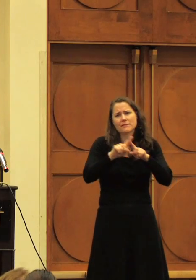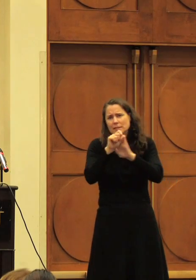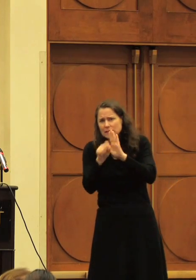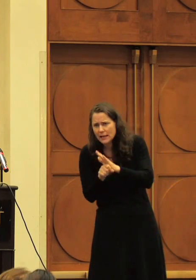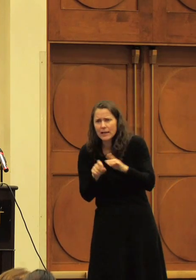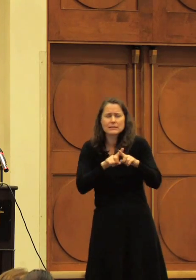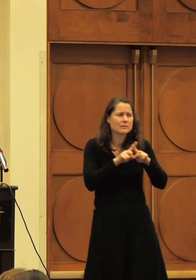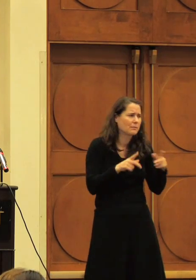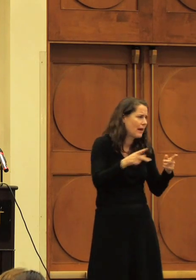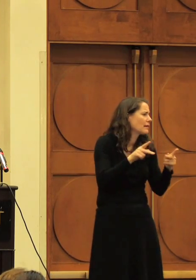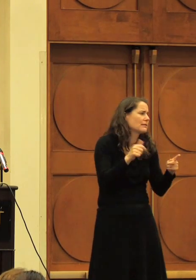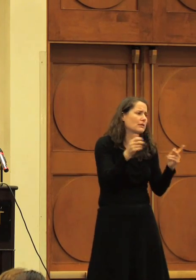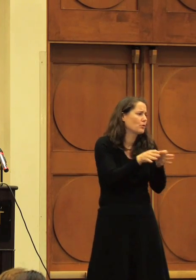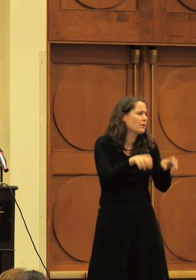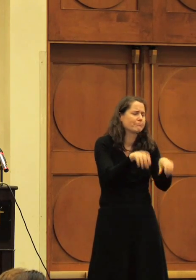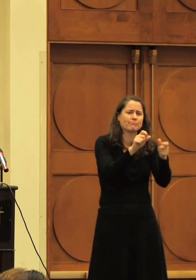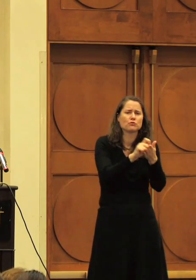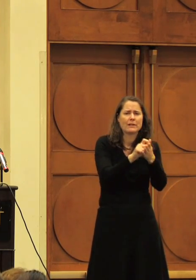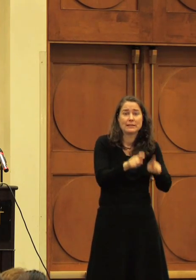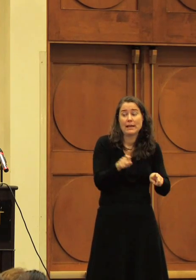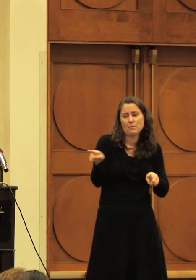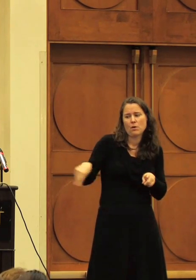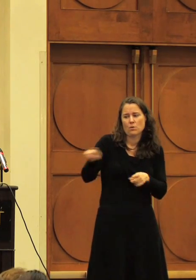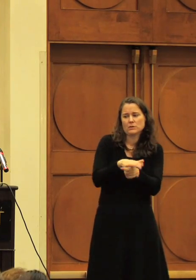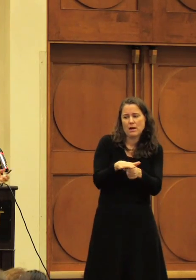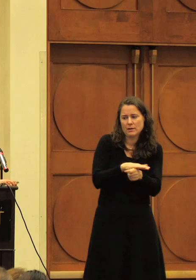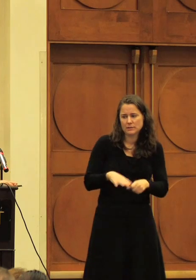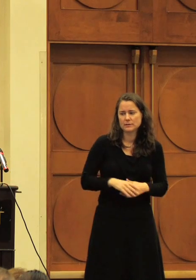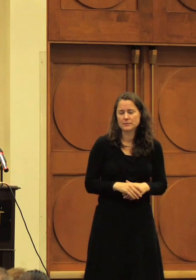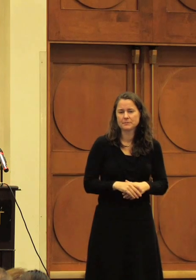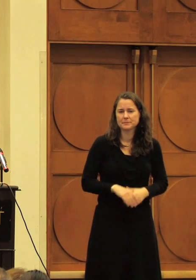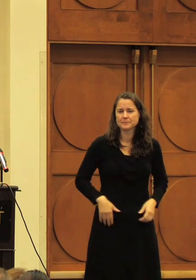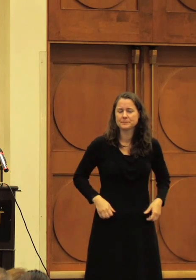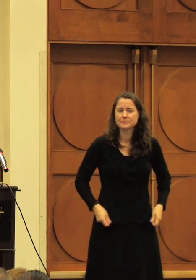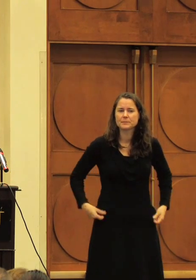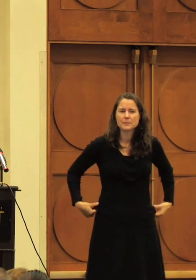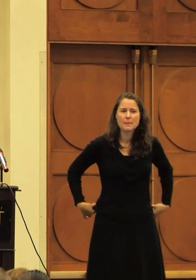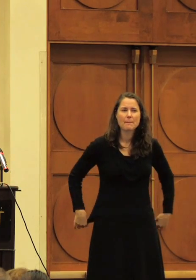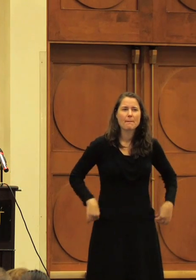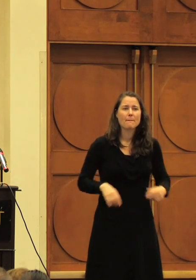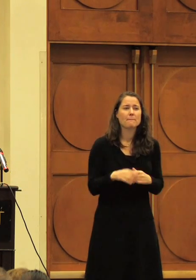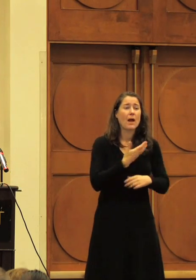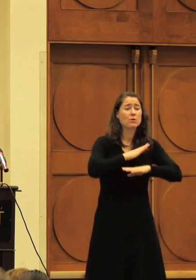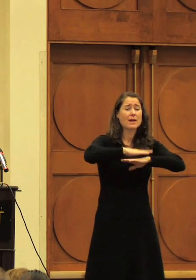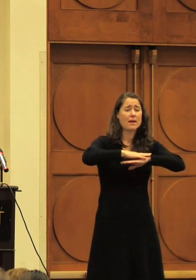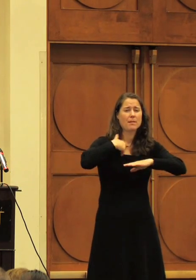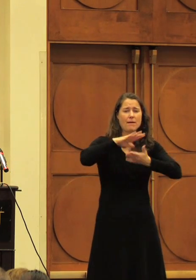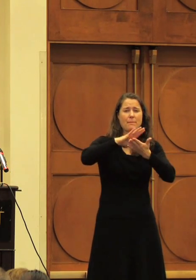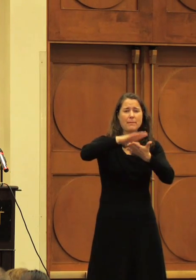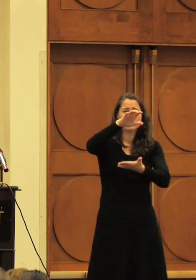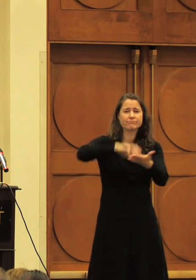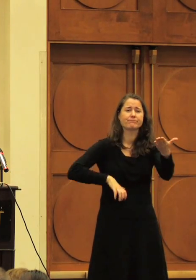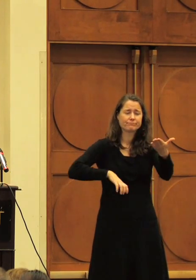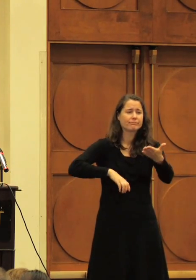able to take your written exam. And we have a sheet on that you can pick up on the table that